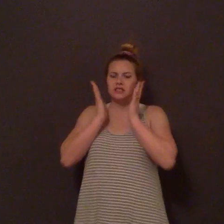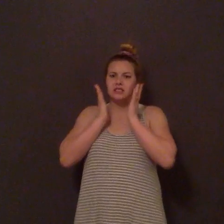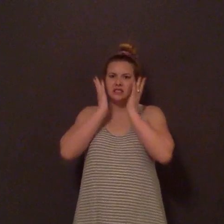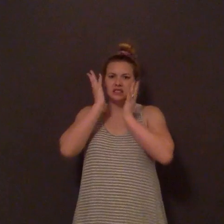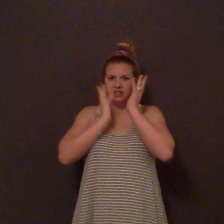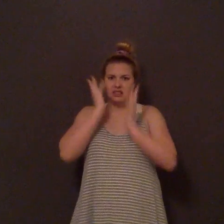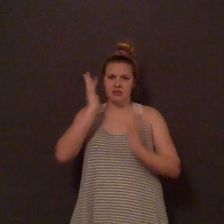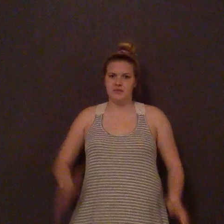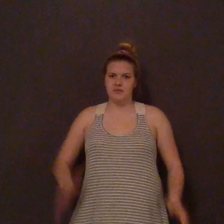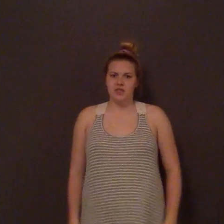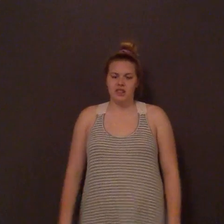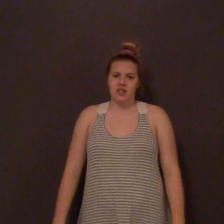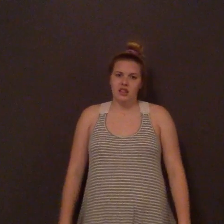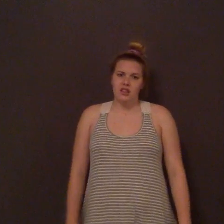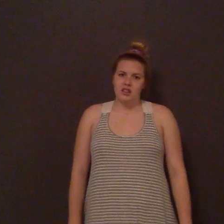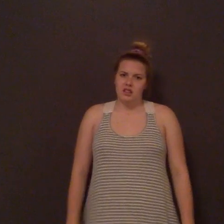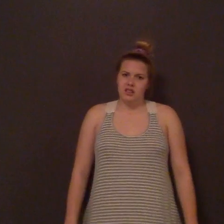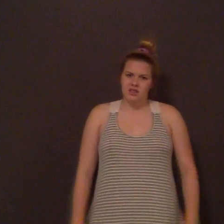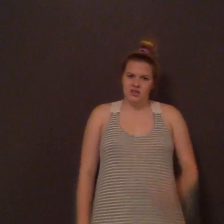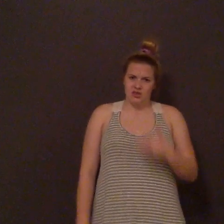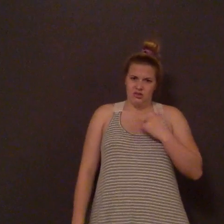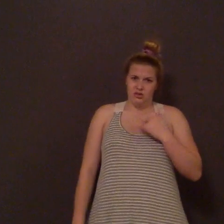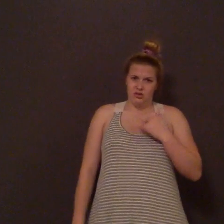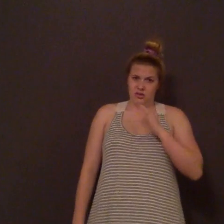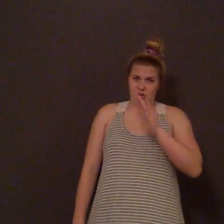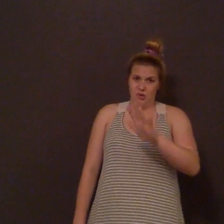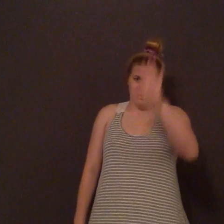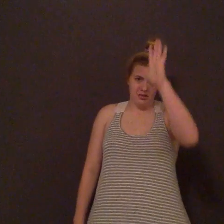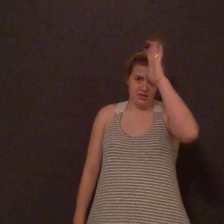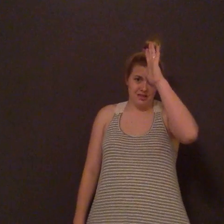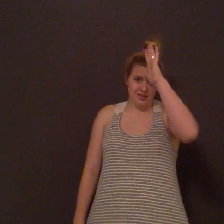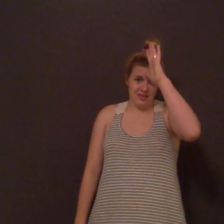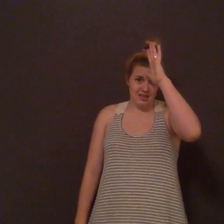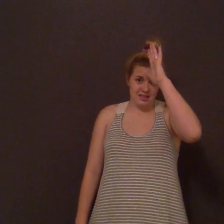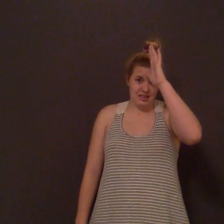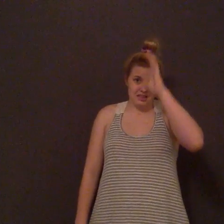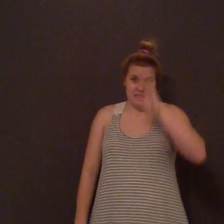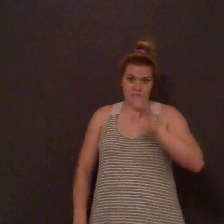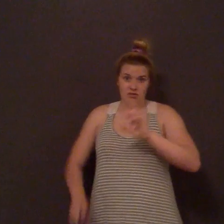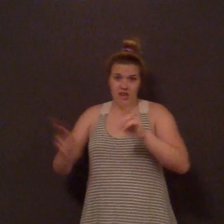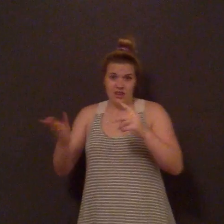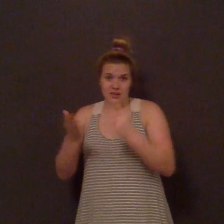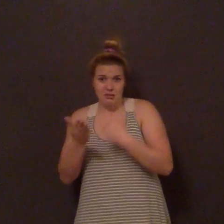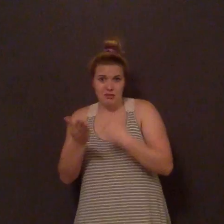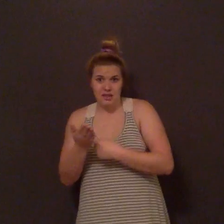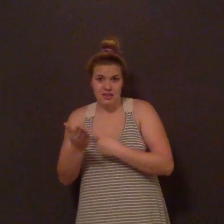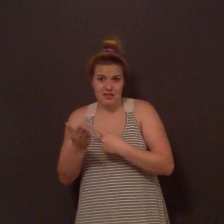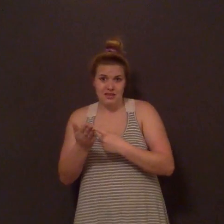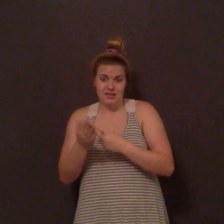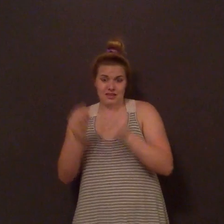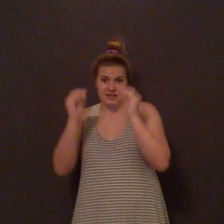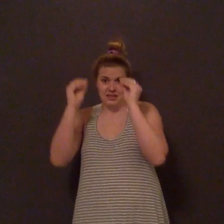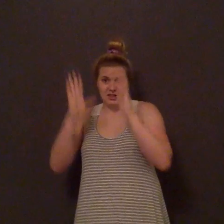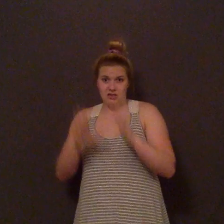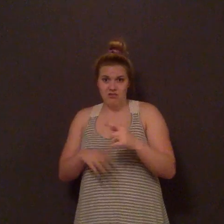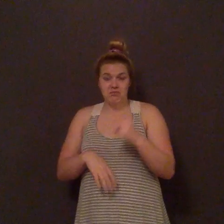at it that way. Well, how would you like it if your parent was going to debate the most popular professor on campus? I mean, put yourself in my shoes. I understand, but I don't necessarily think it's a